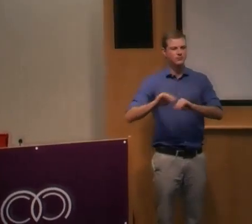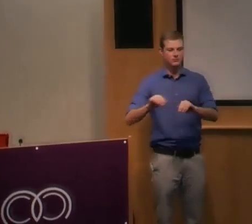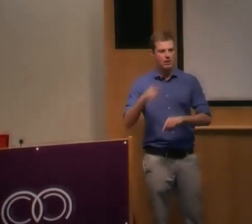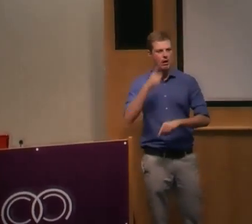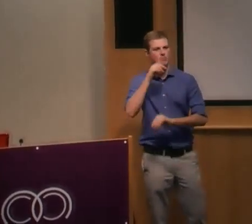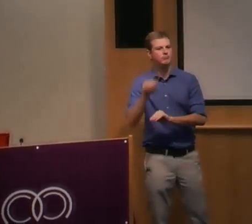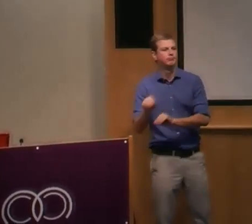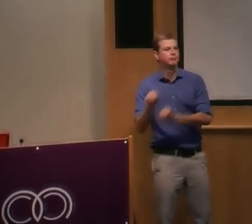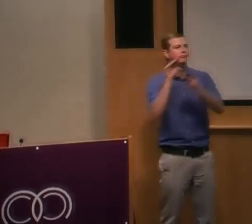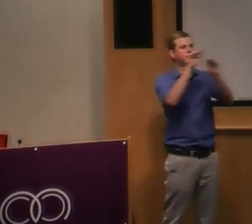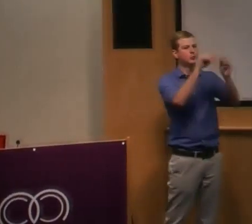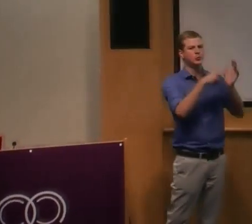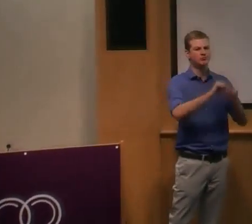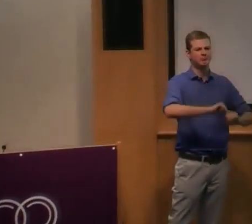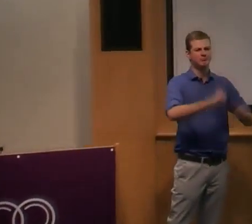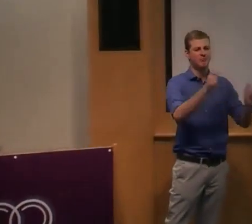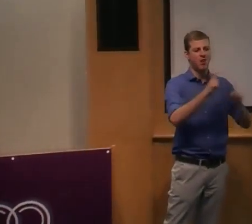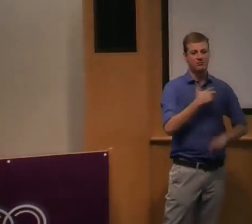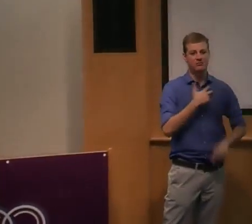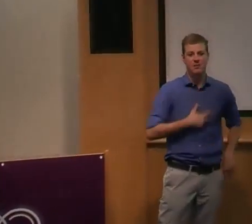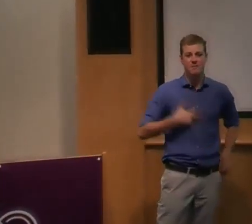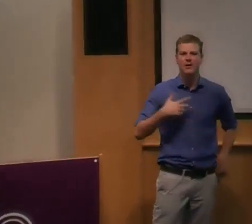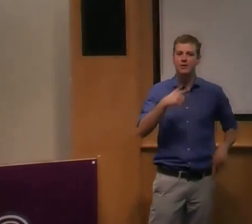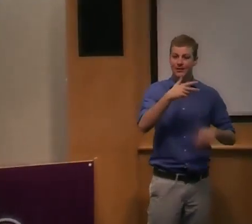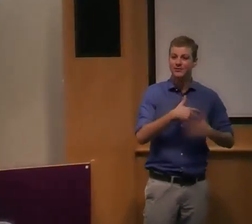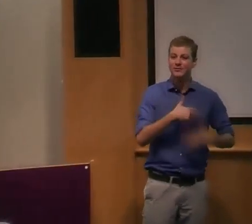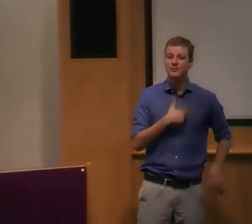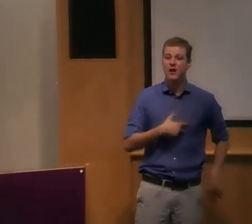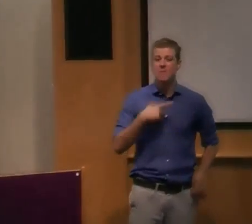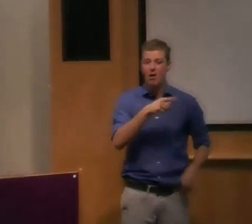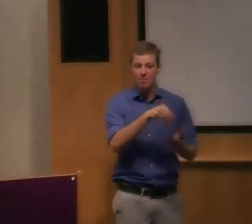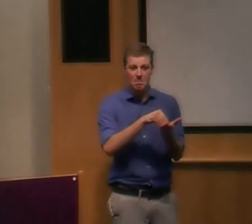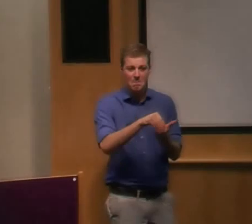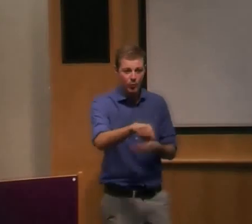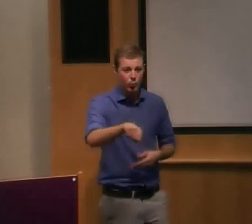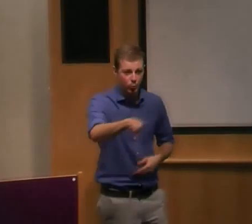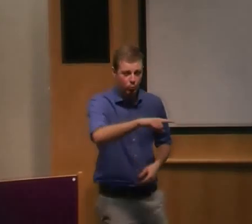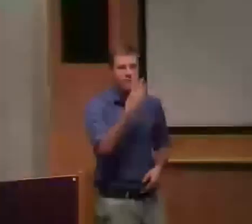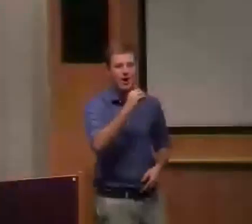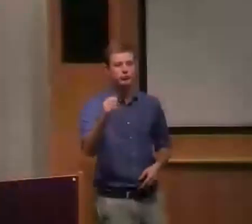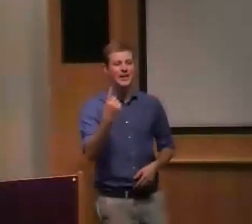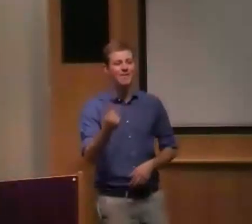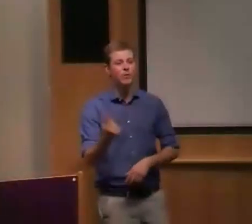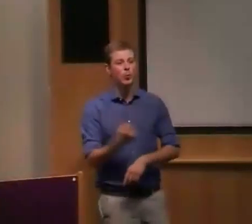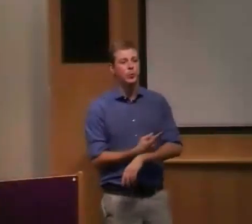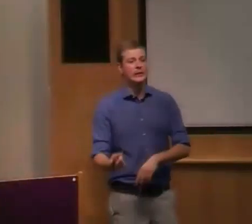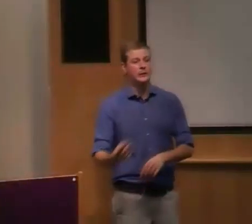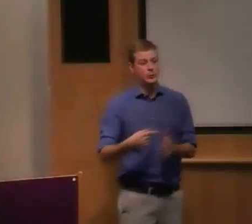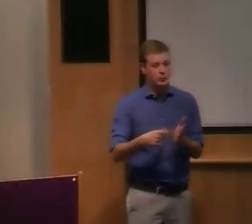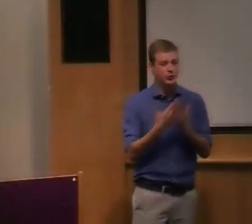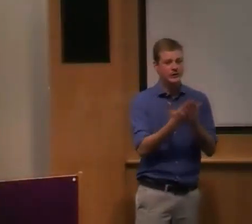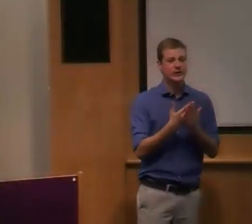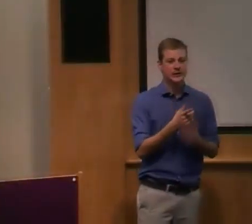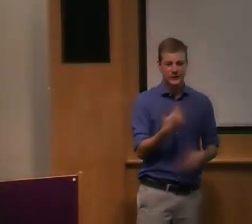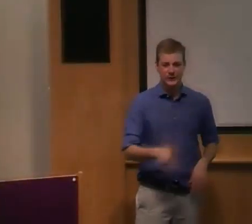from France, from all sorts of different countries, and being able to exchange. In Denmark, they will pay you